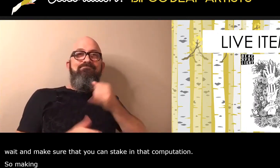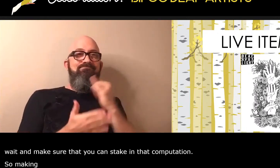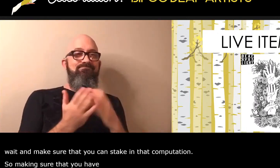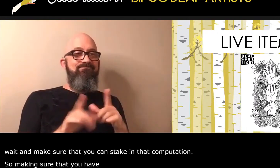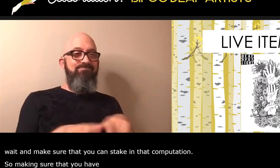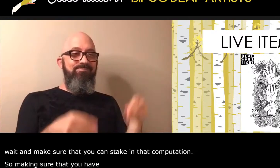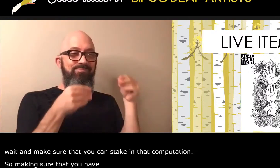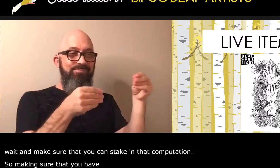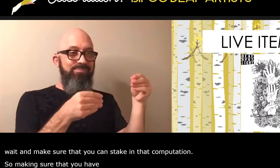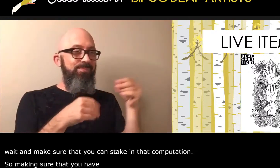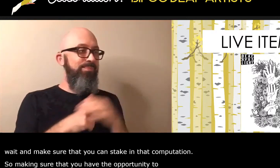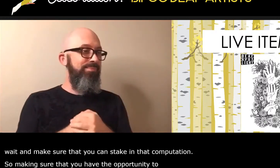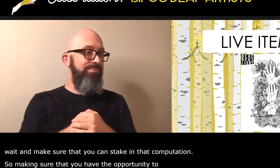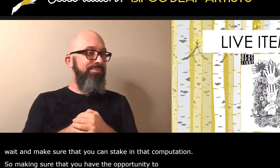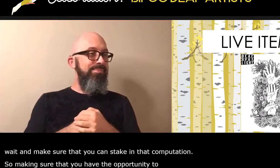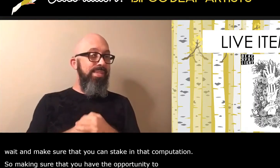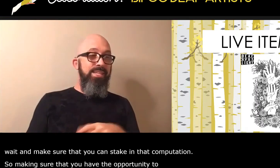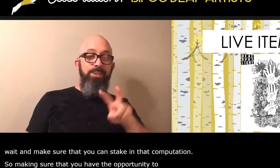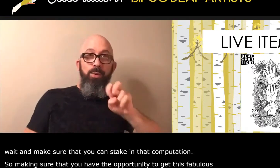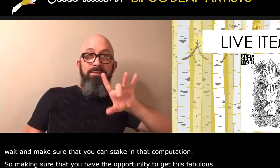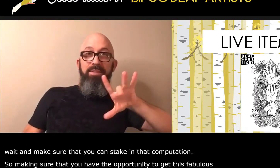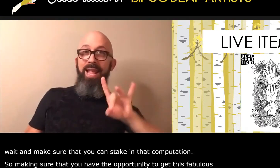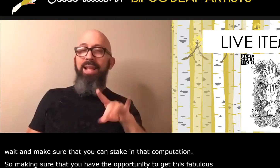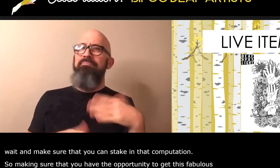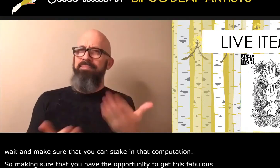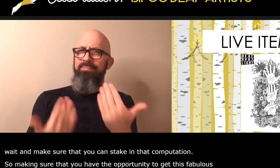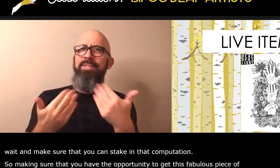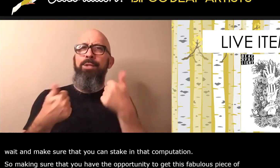this fabulous piece of art.